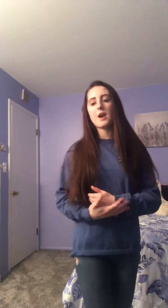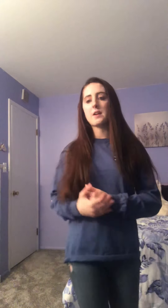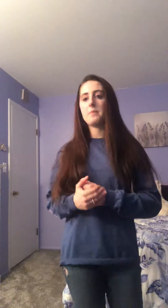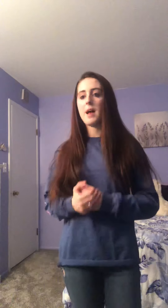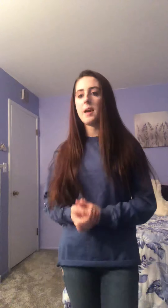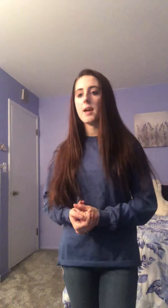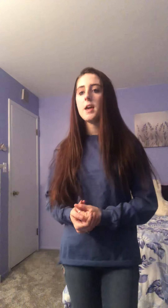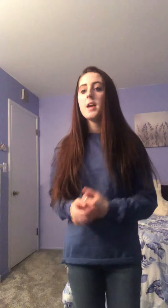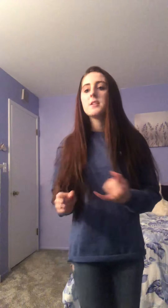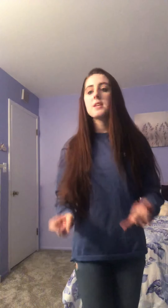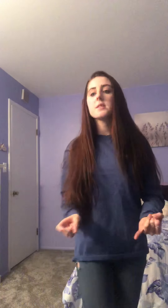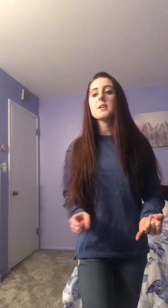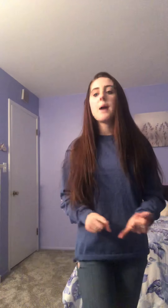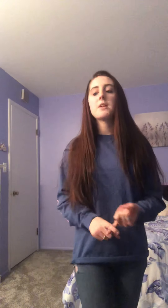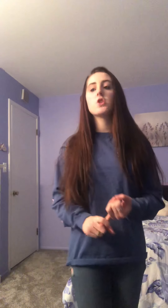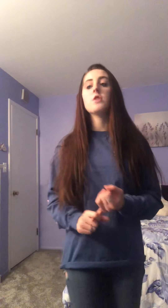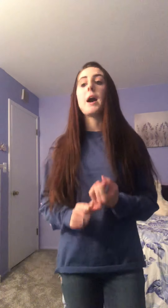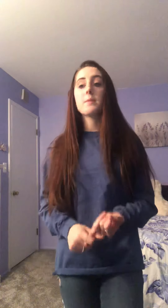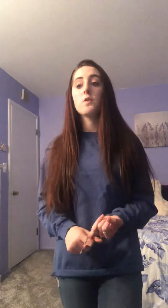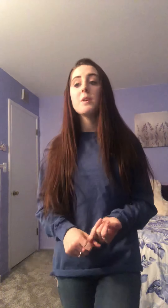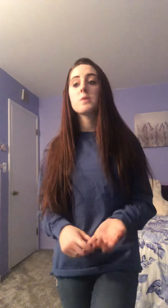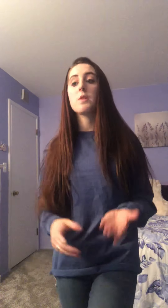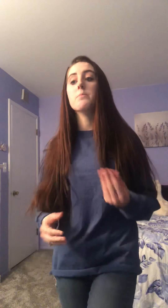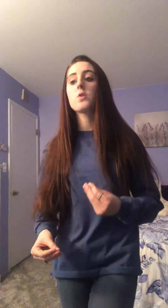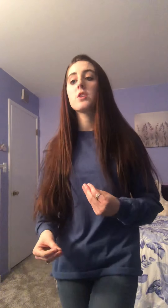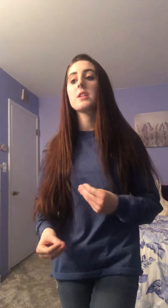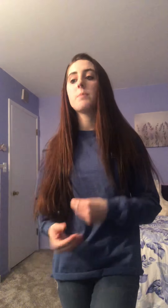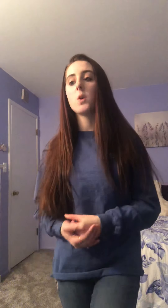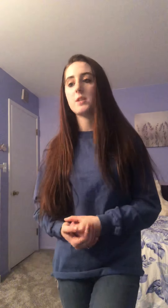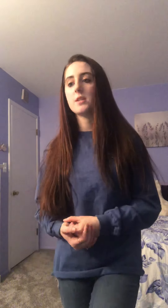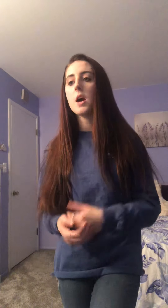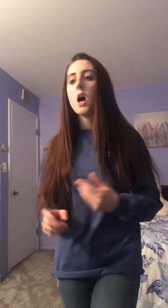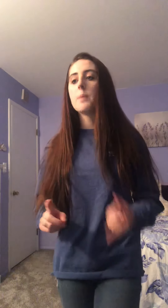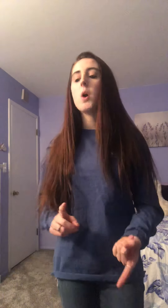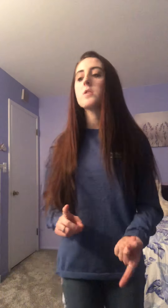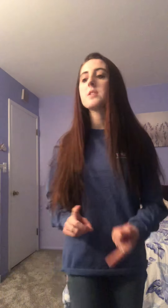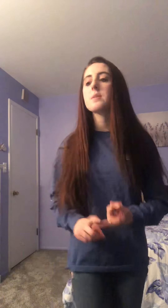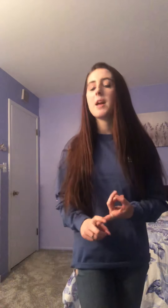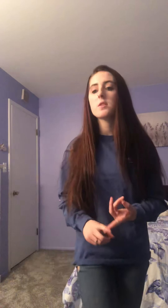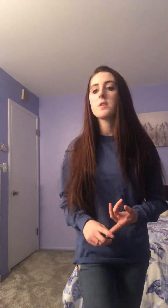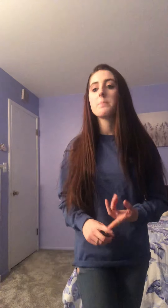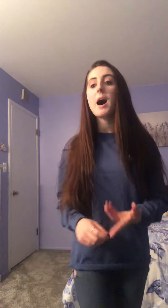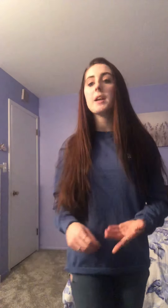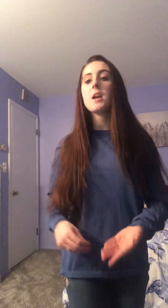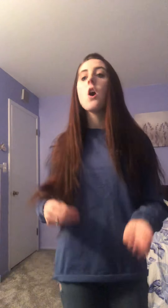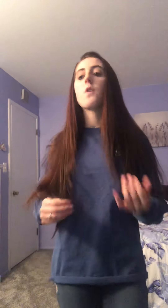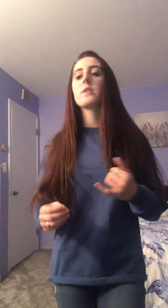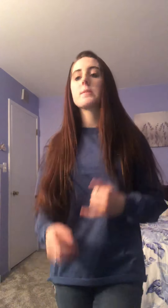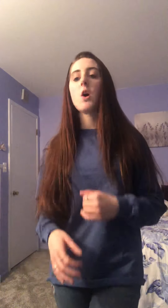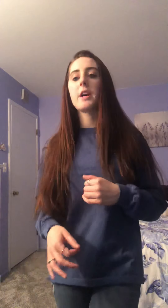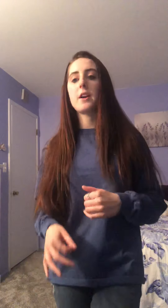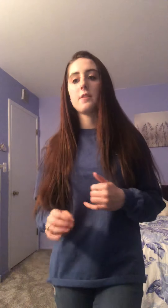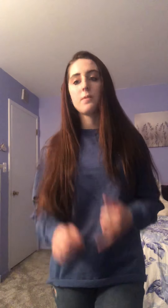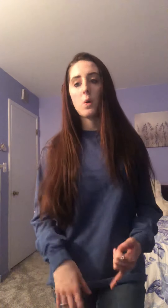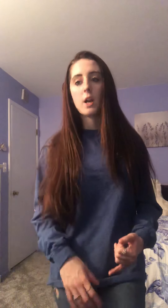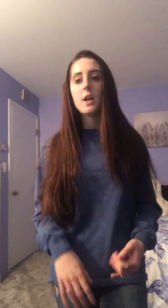in ballet. Dance is a combination of body movements with motionless poses. A pose is the balance of the body over a small area on the floor.